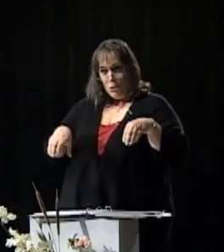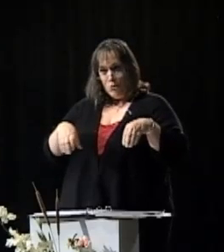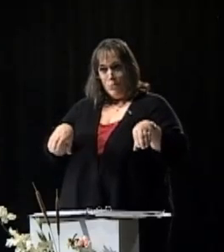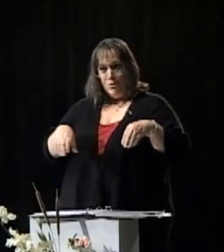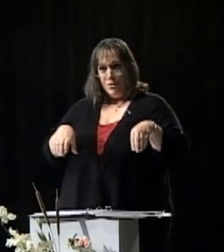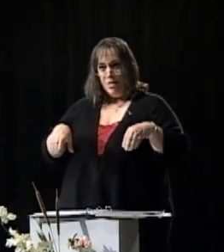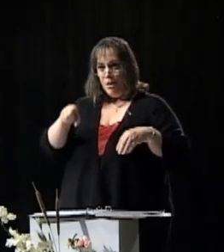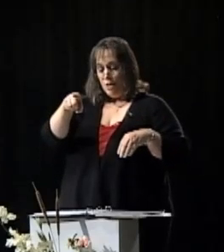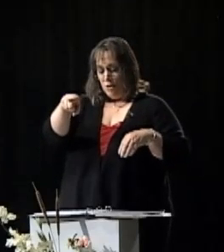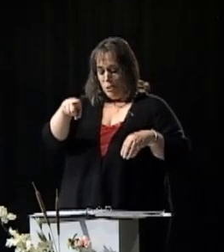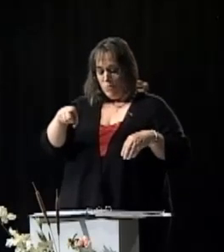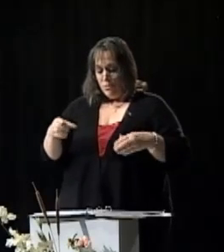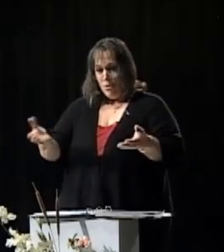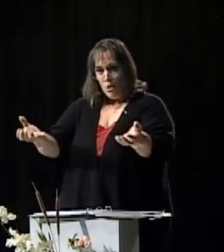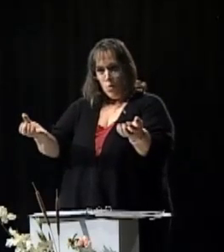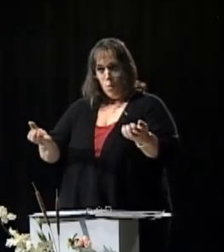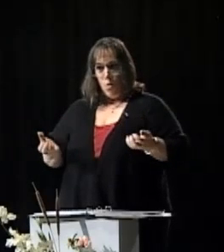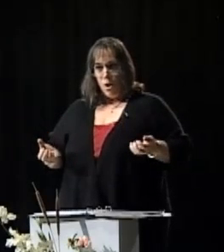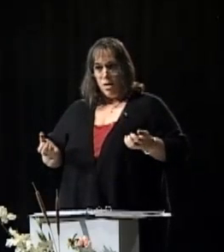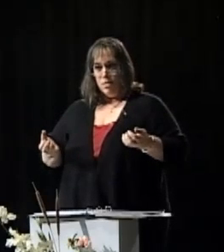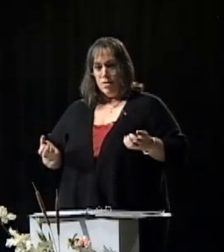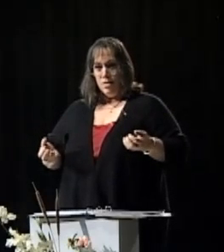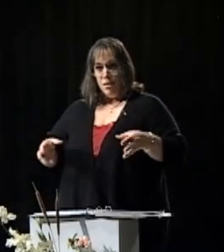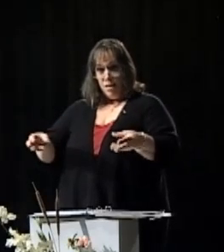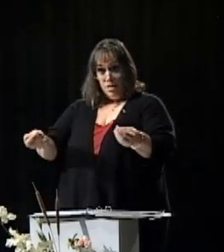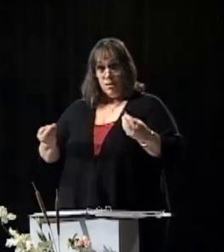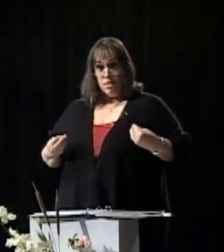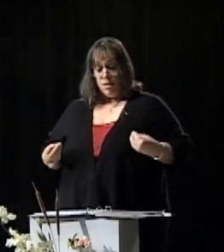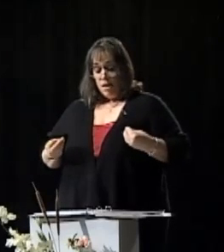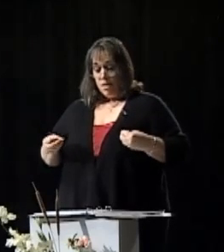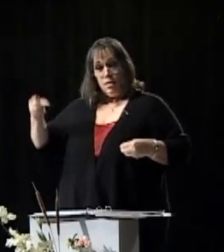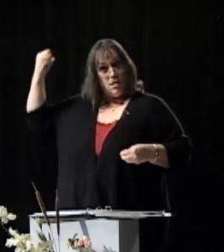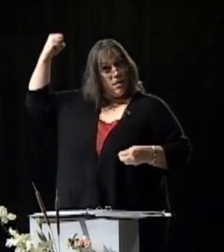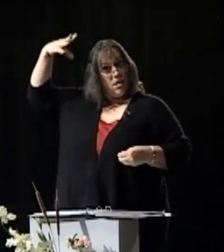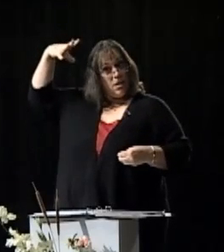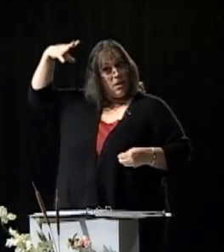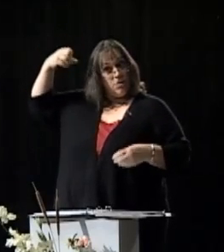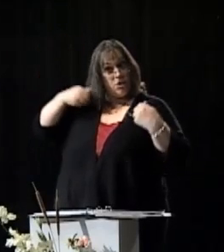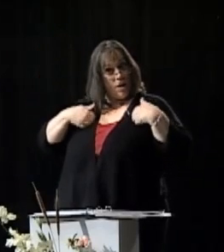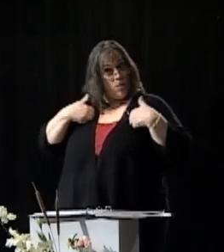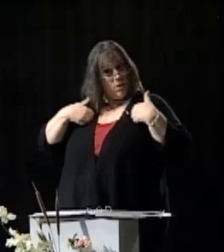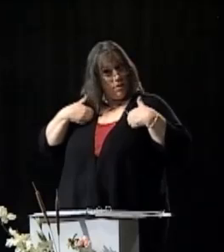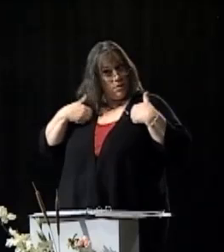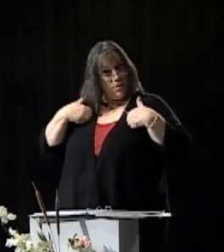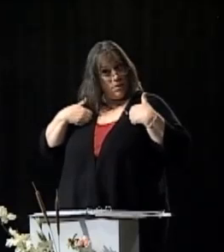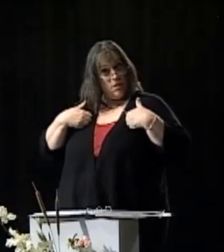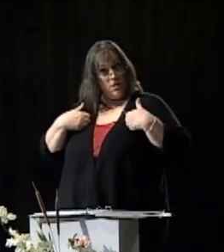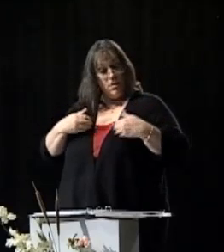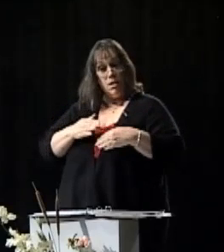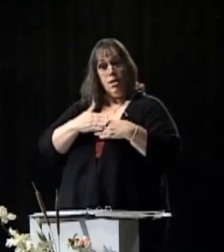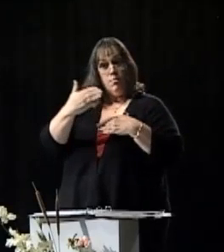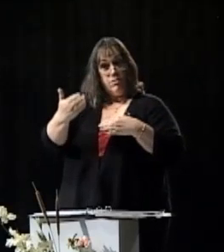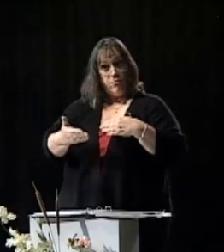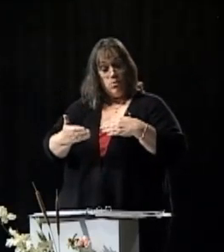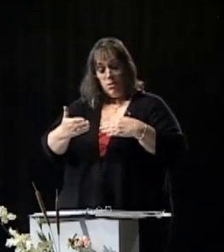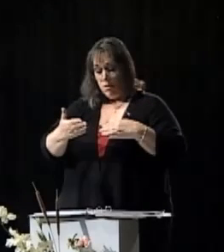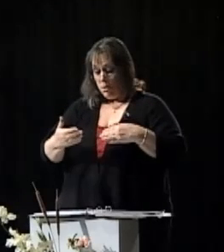Do you want to take a shower before